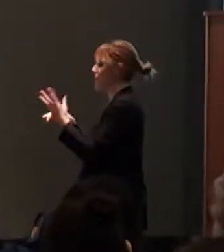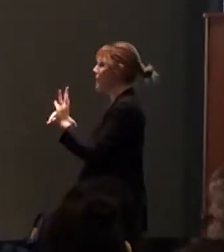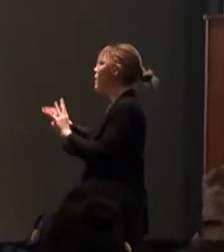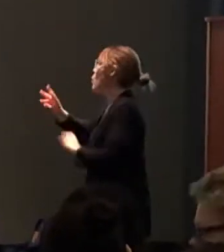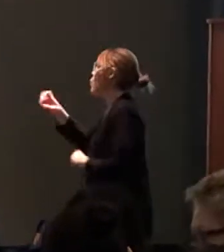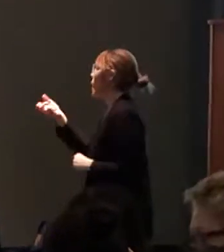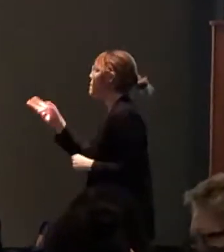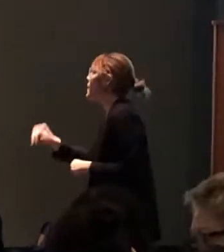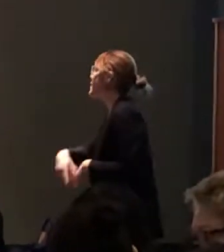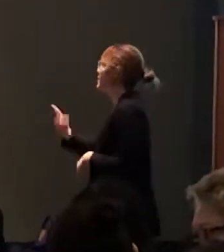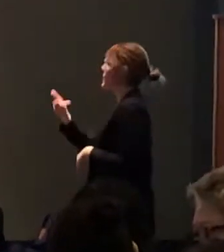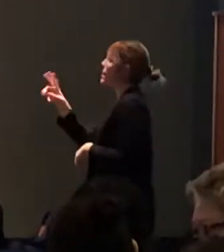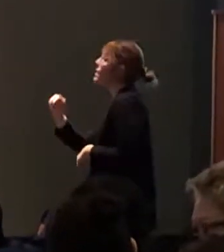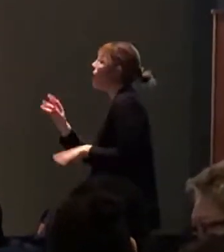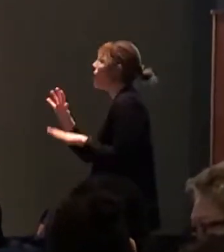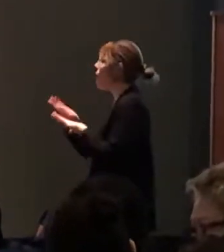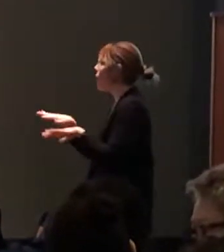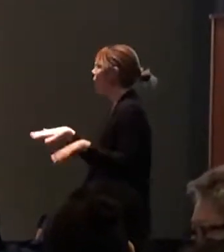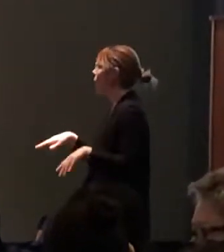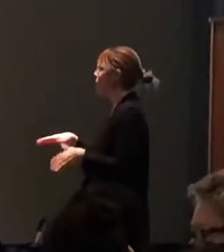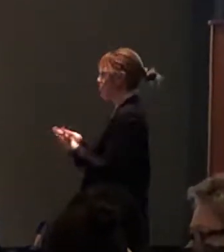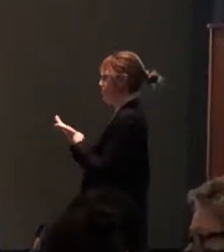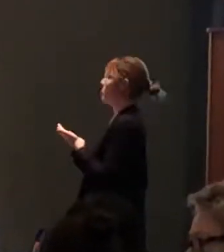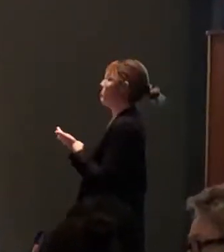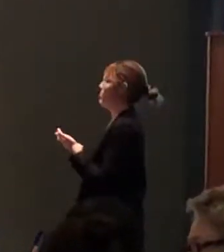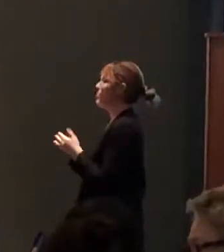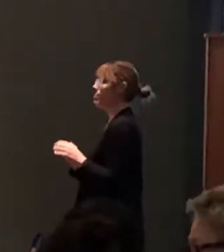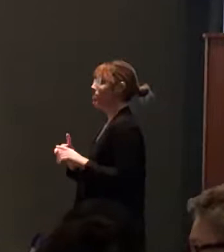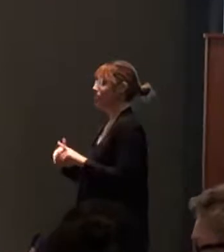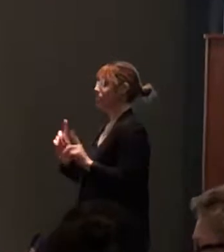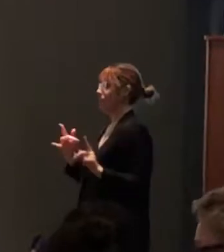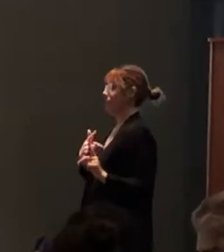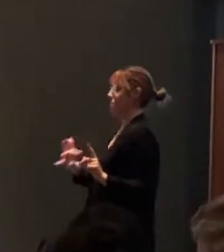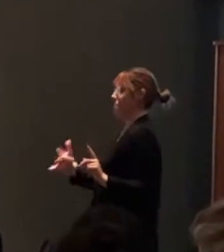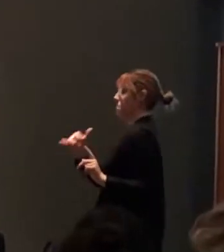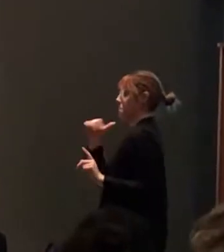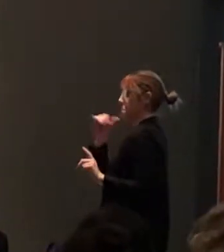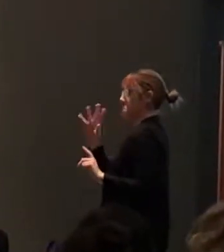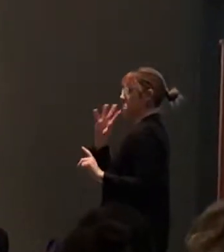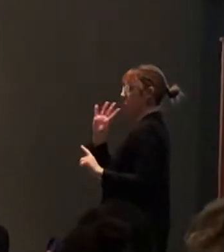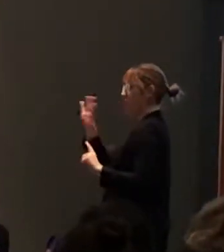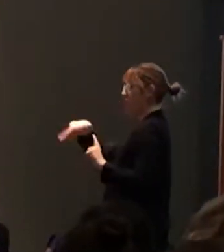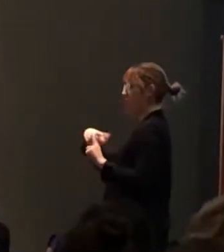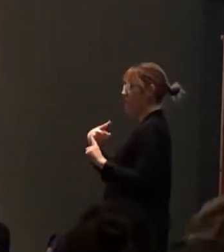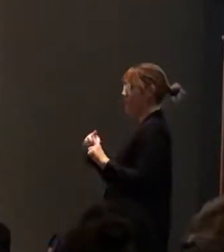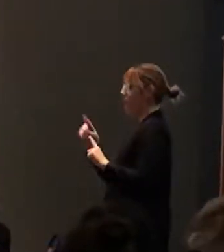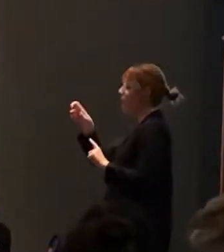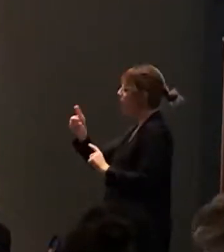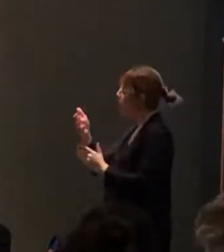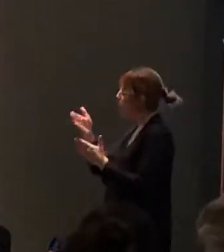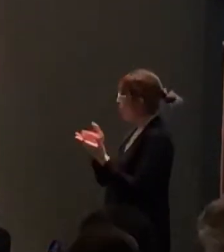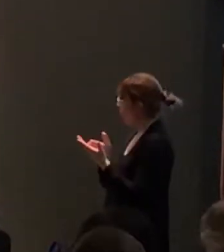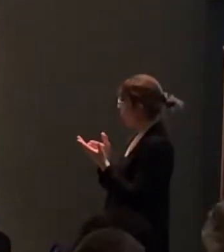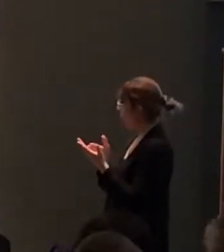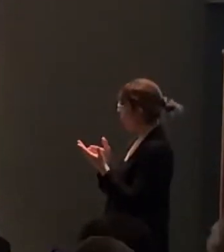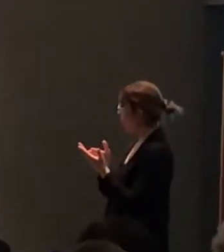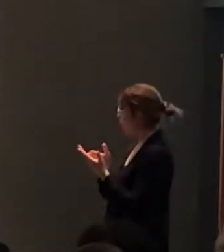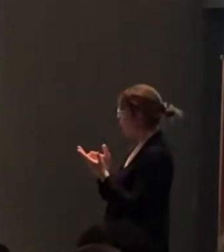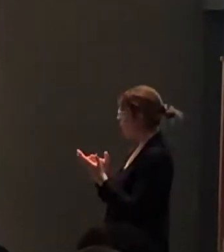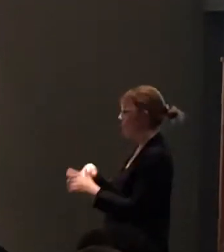play, gun play, all of those things. But we typically don't talk about the other side of